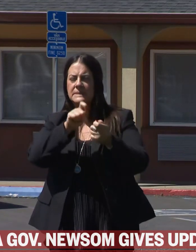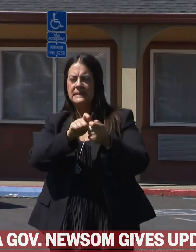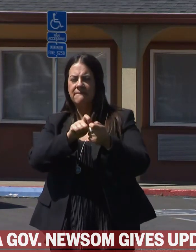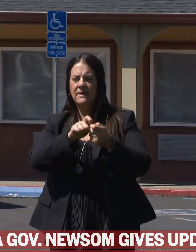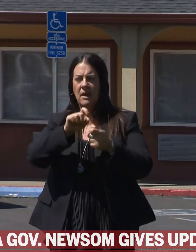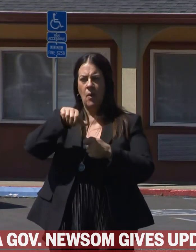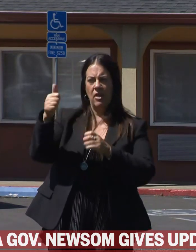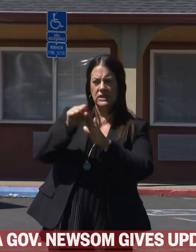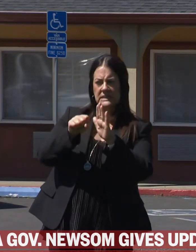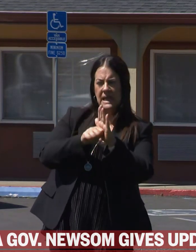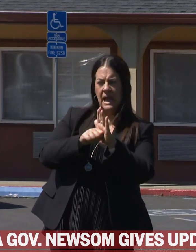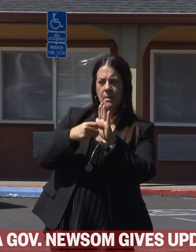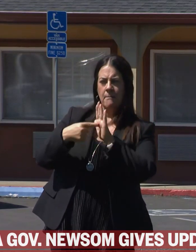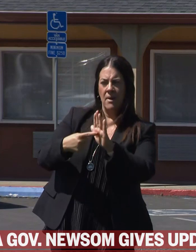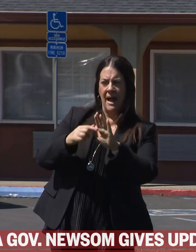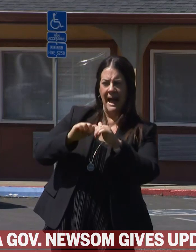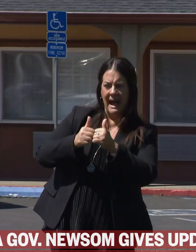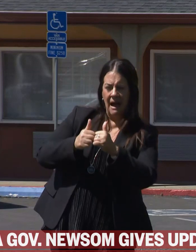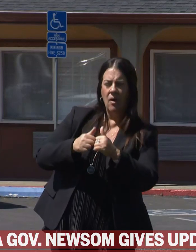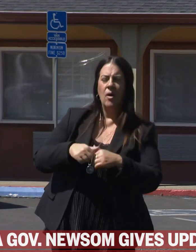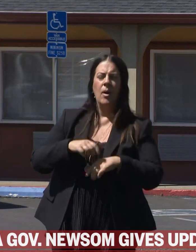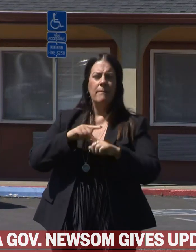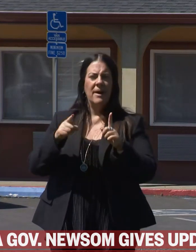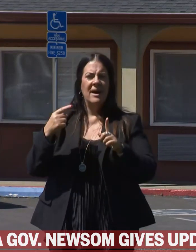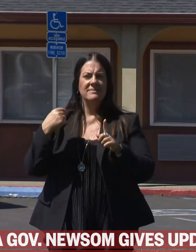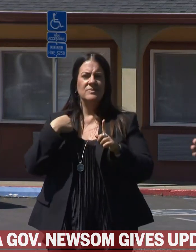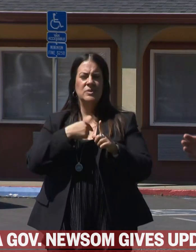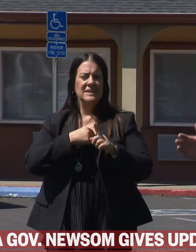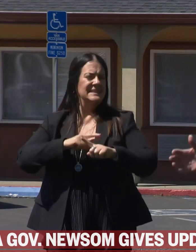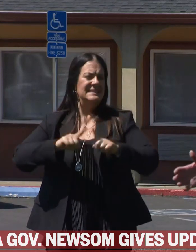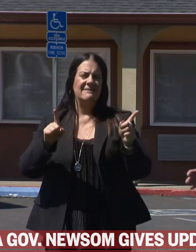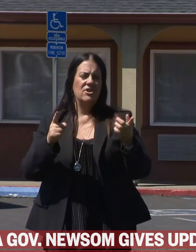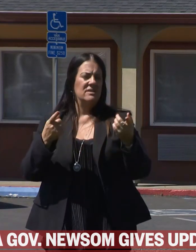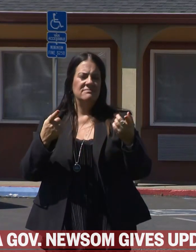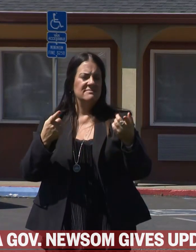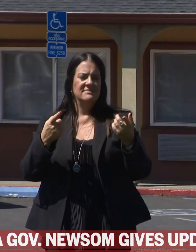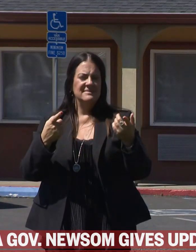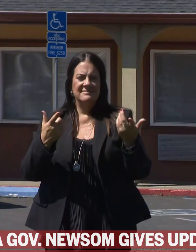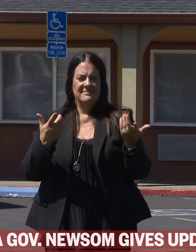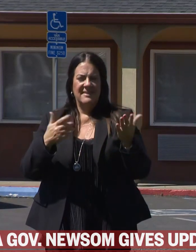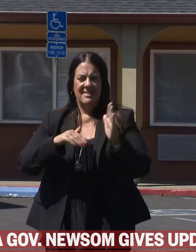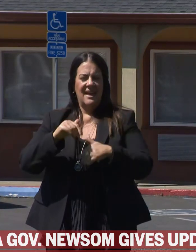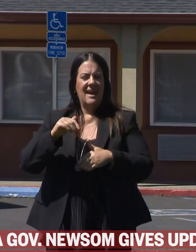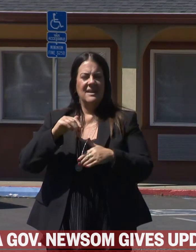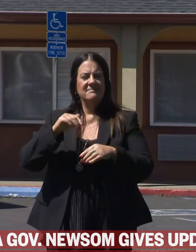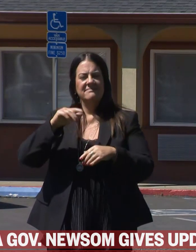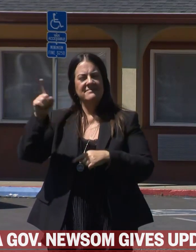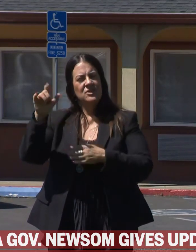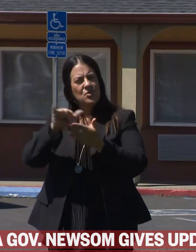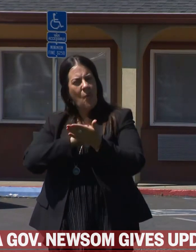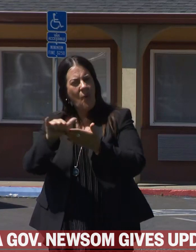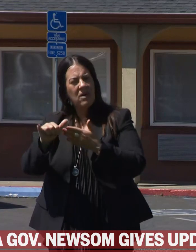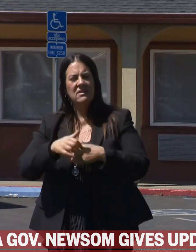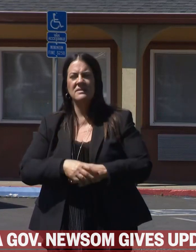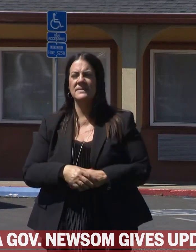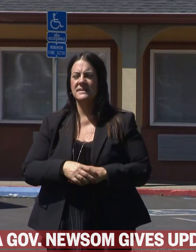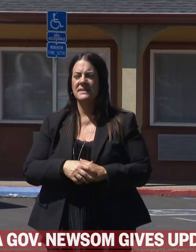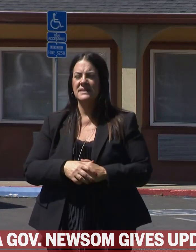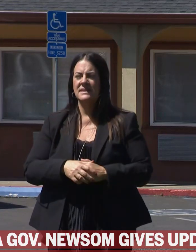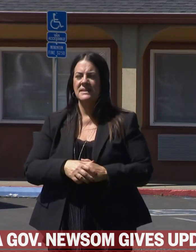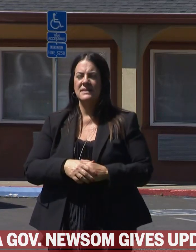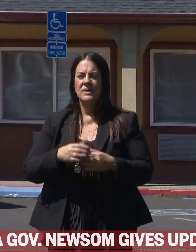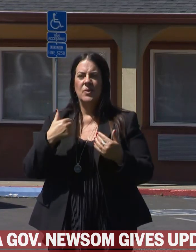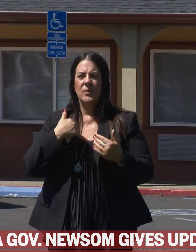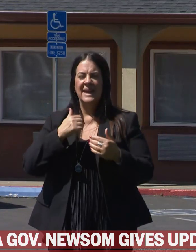national models that show April. We're in a very different place than, for example, New York. We're in a very different place than other parts of the country. There's a unique